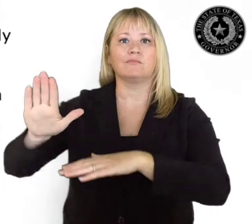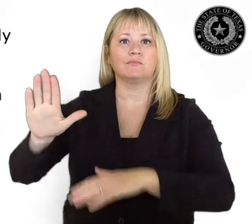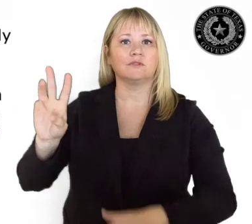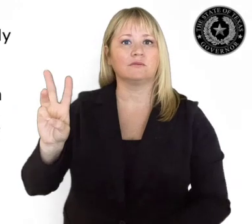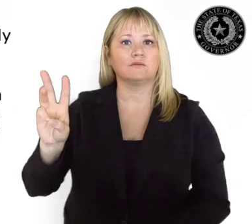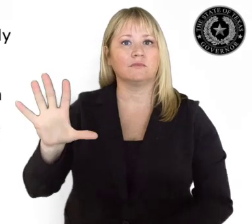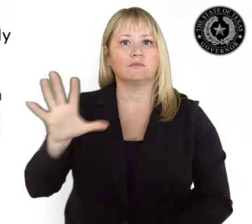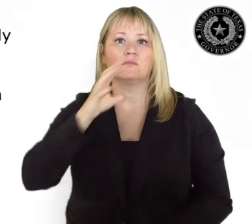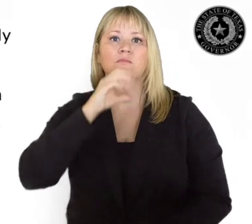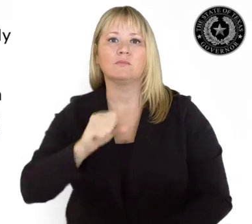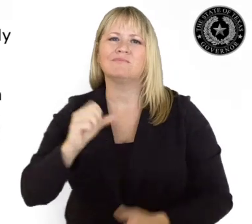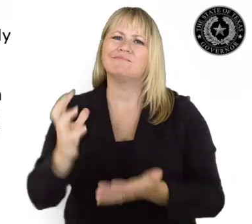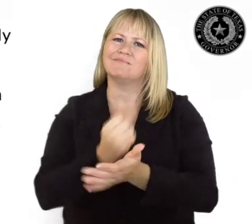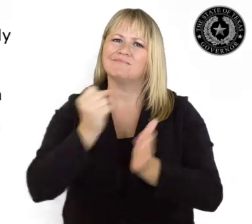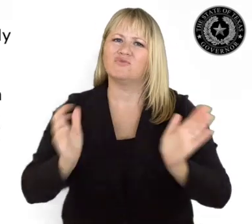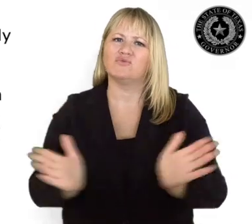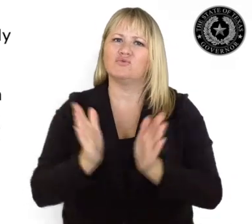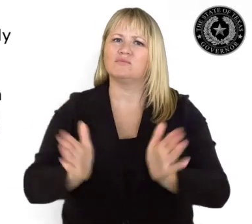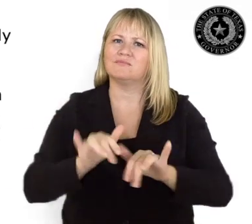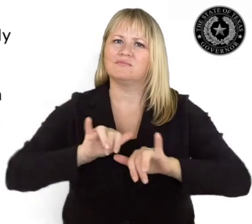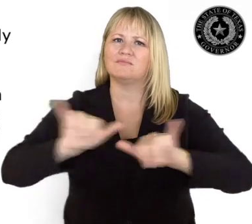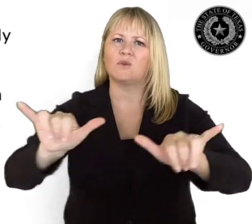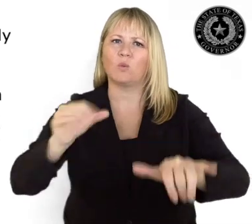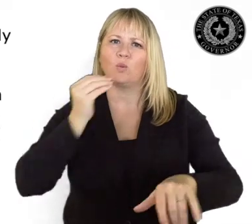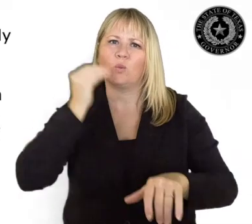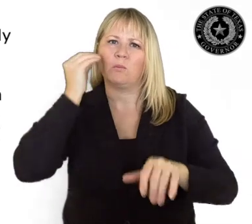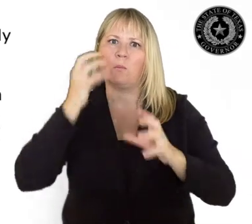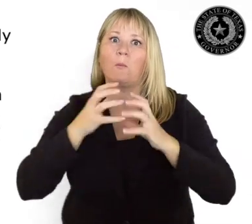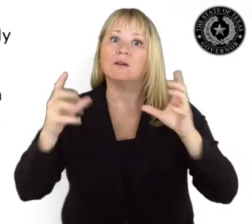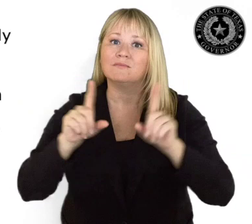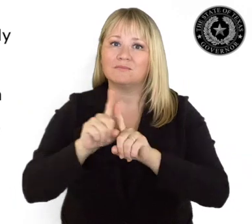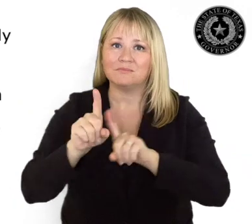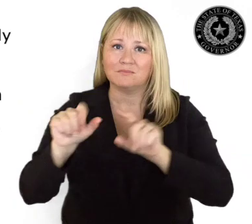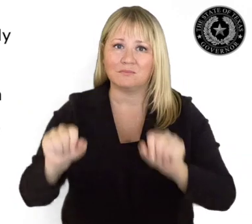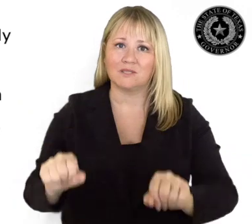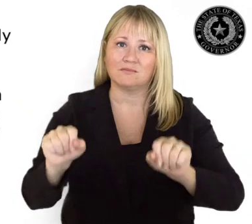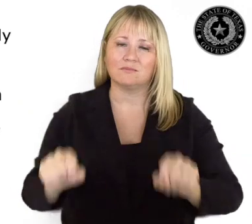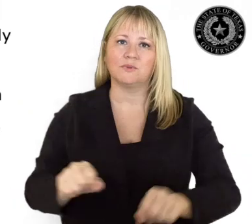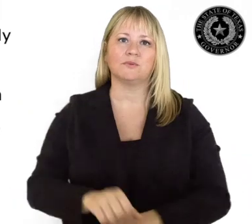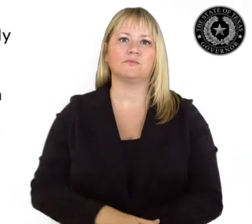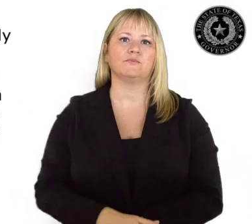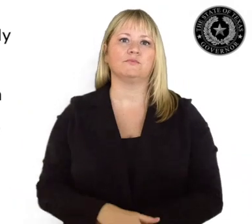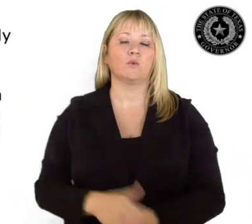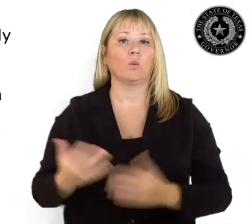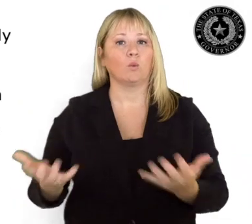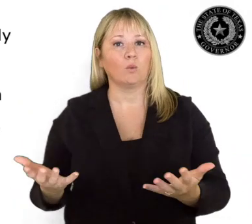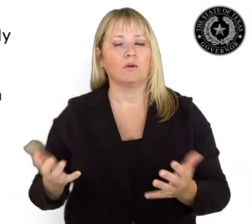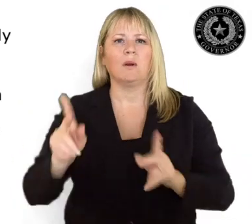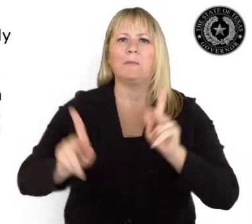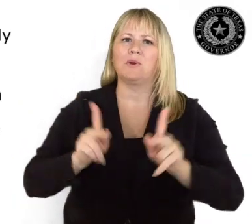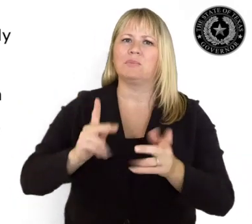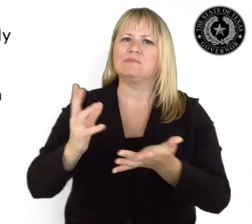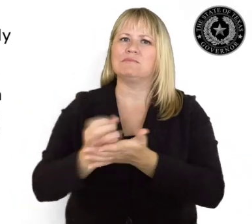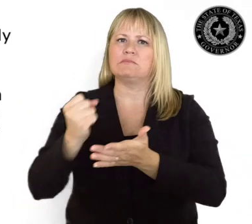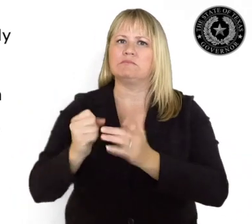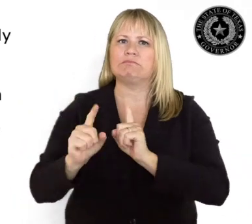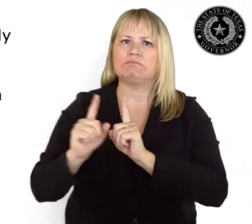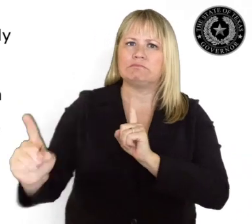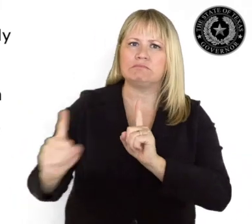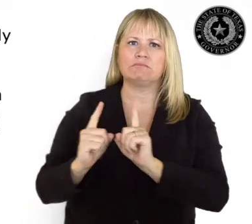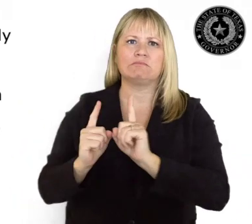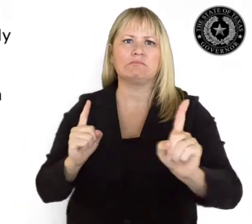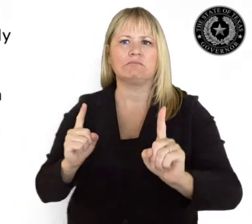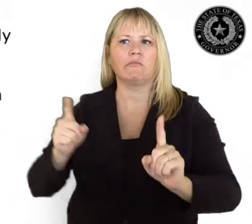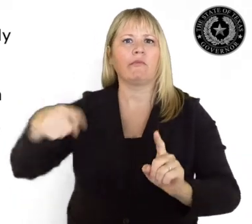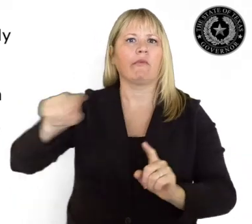(11) People over the age of 65 are strongly encouraged to stay at home as much as possible to maintain